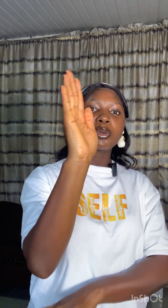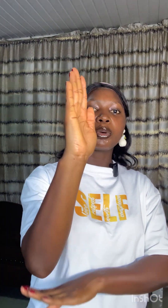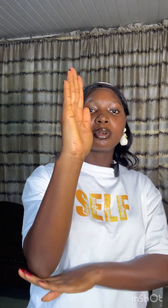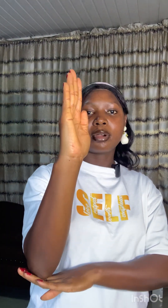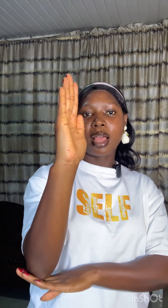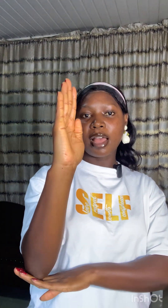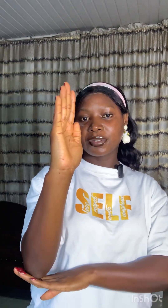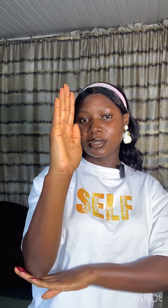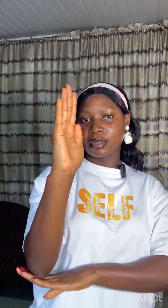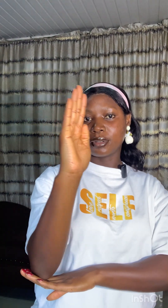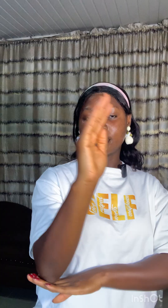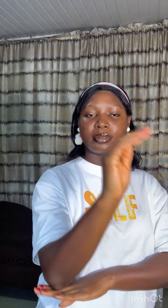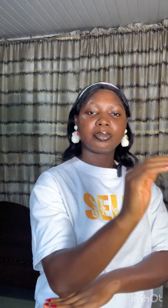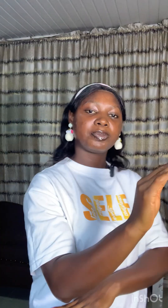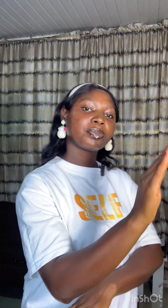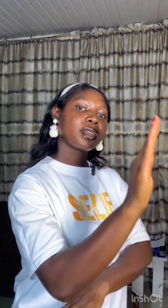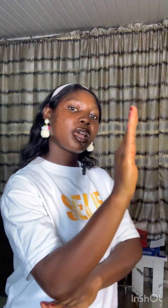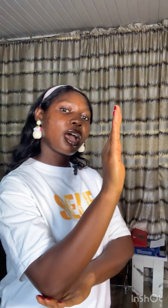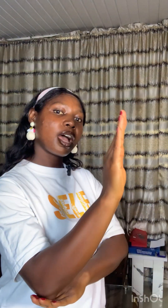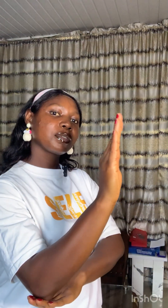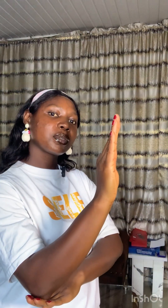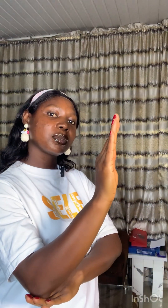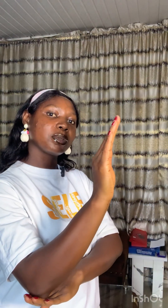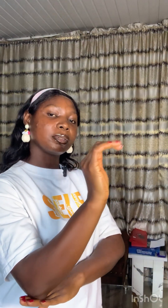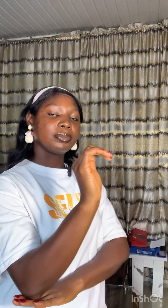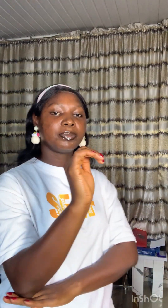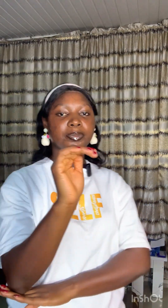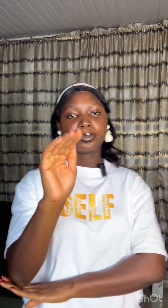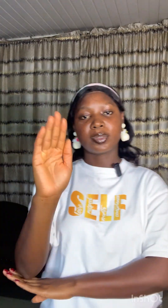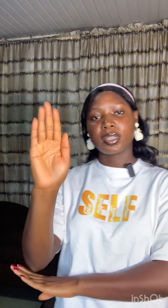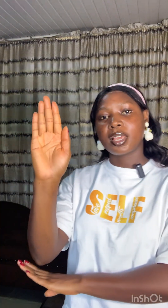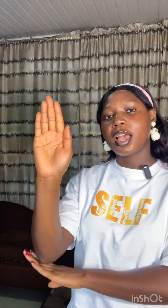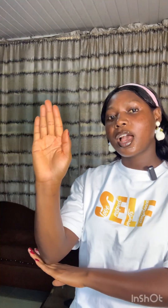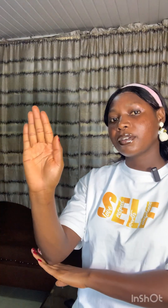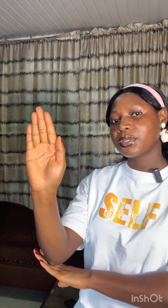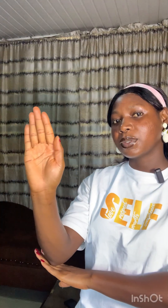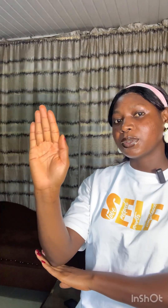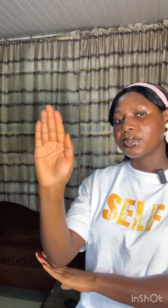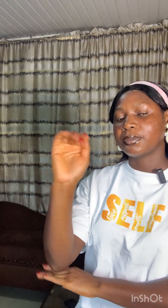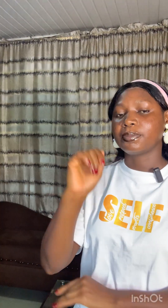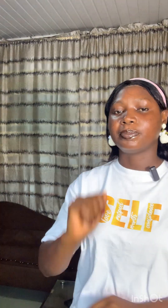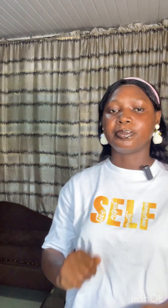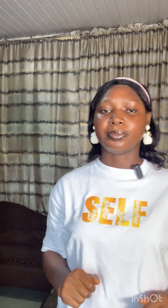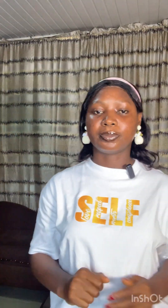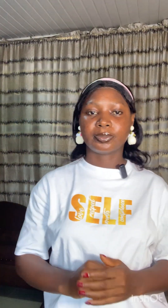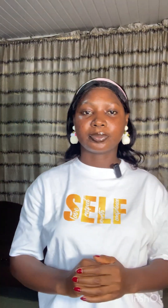So afternoon, afternoon, afternoon.